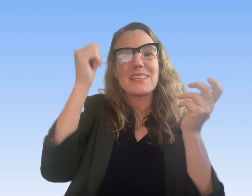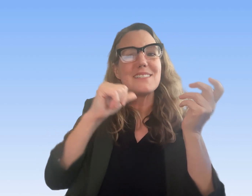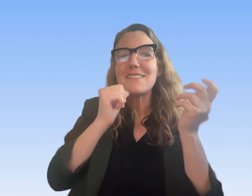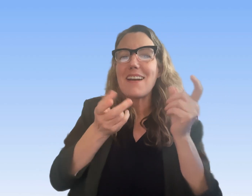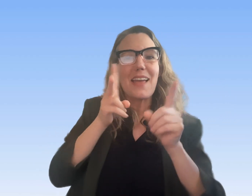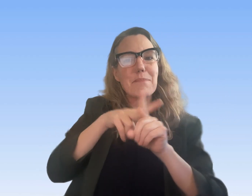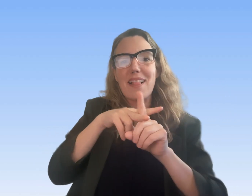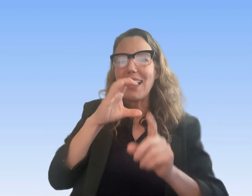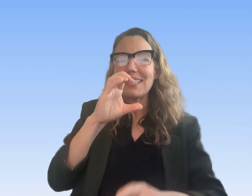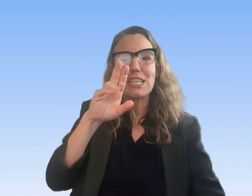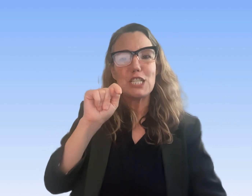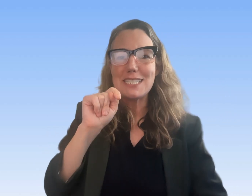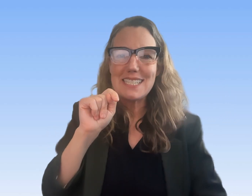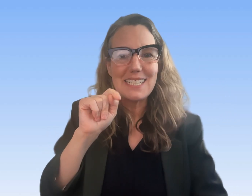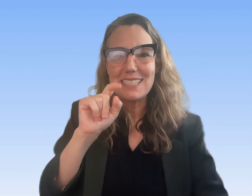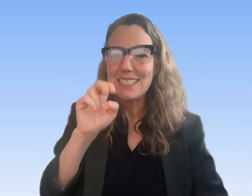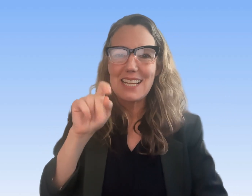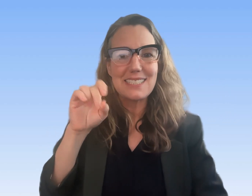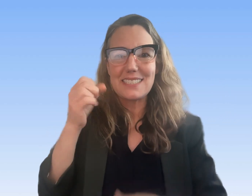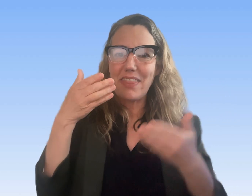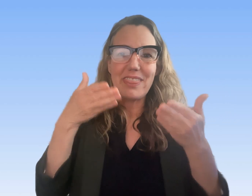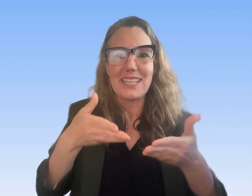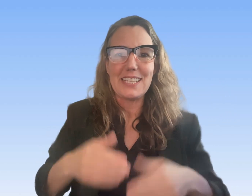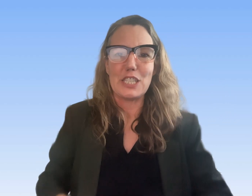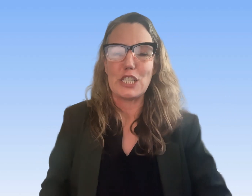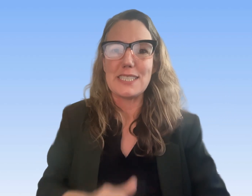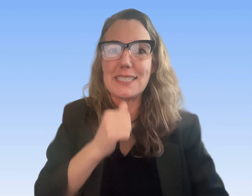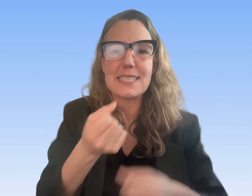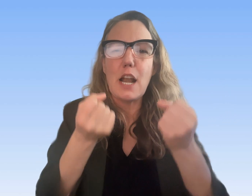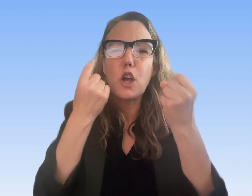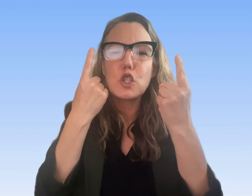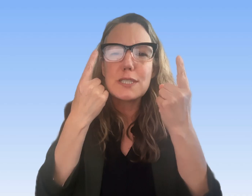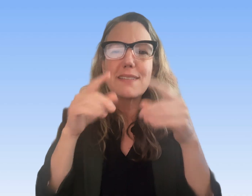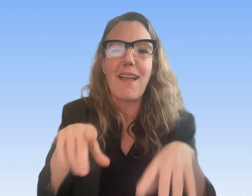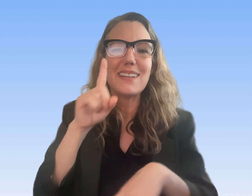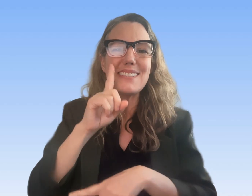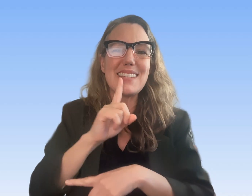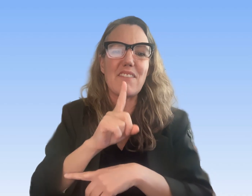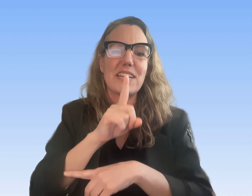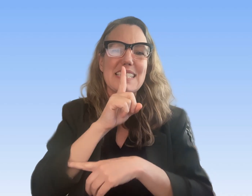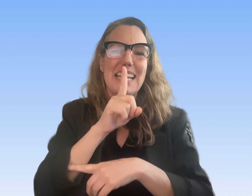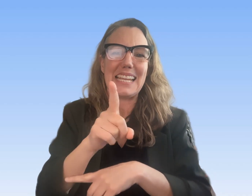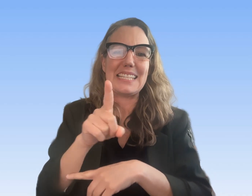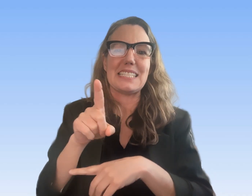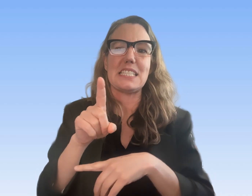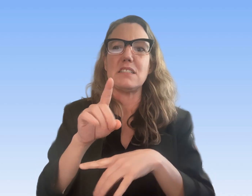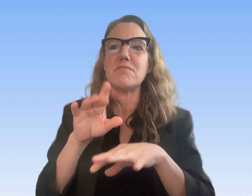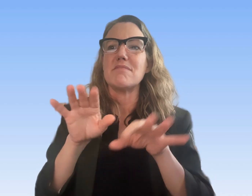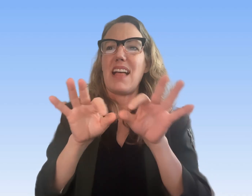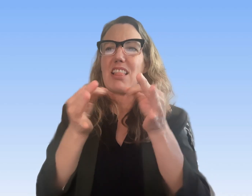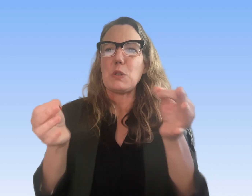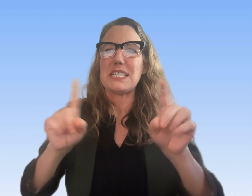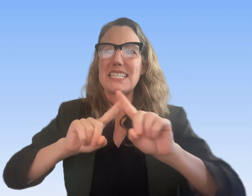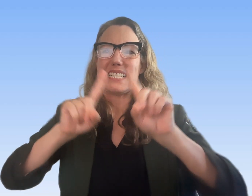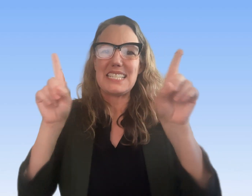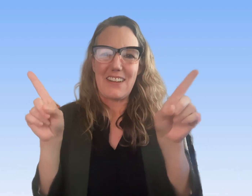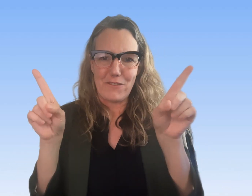you're not applying CRT that is there, doesn't understand what deafness is. Language is